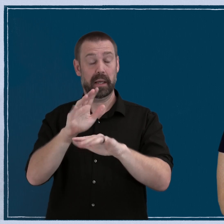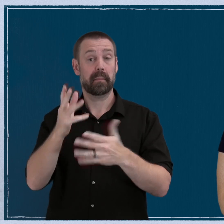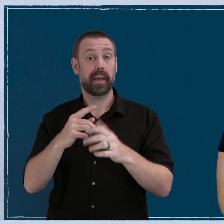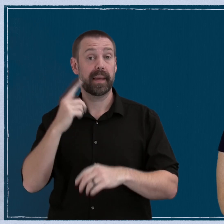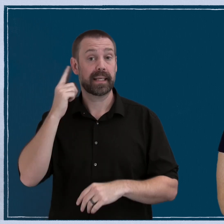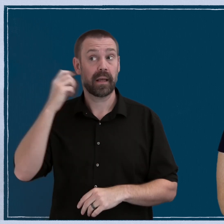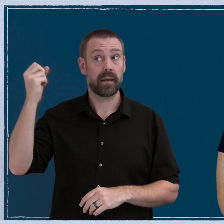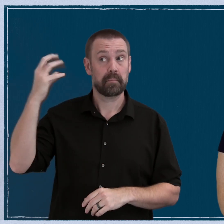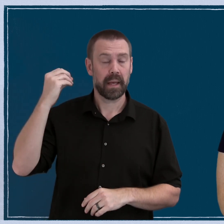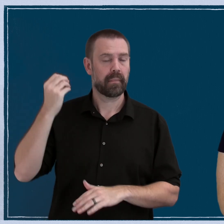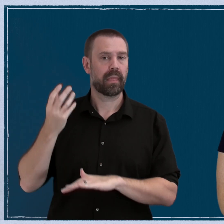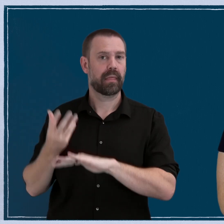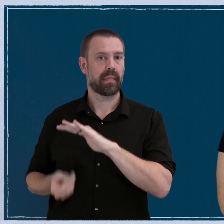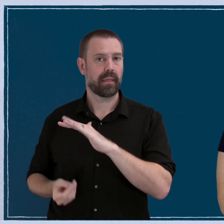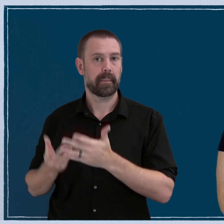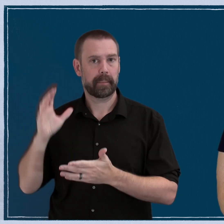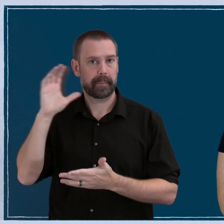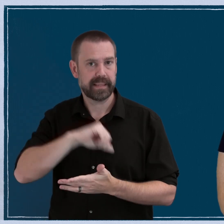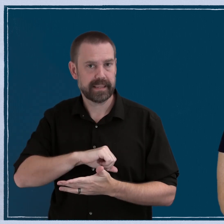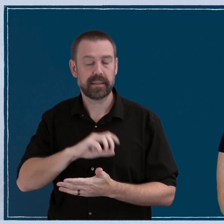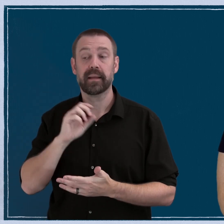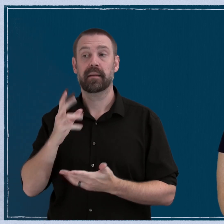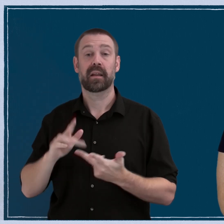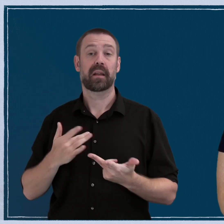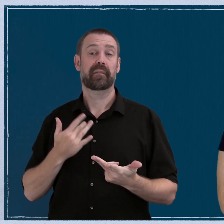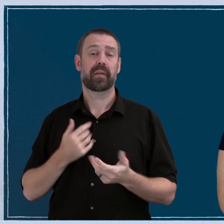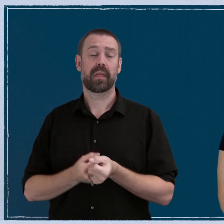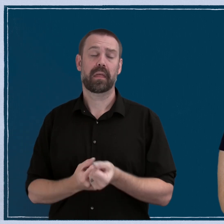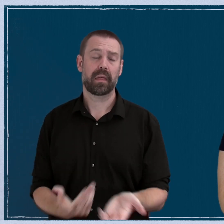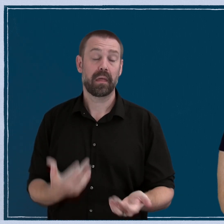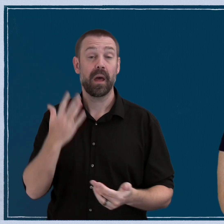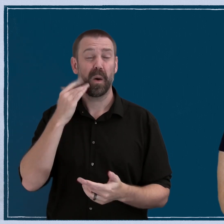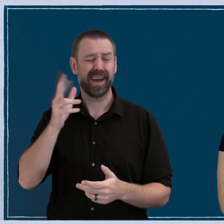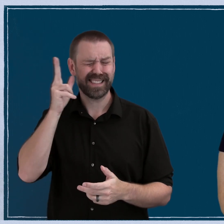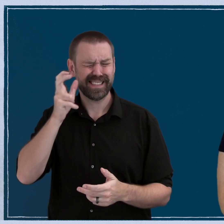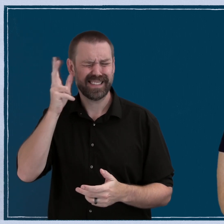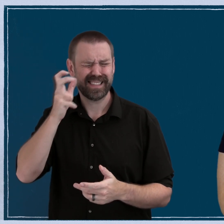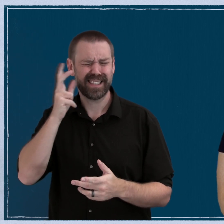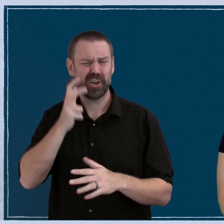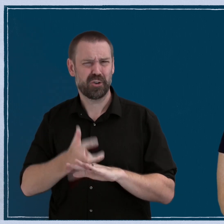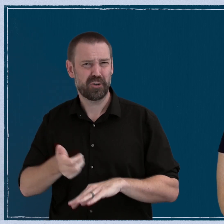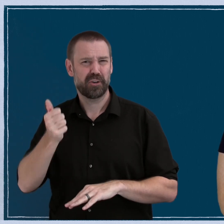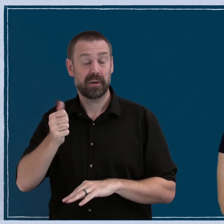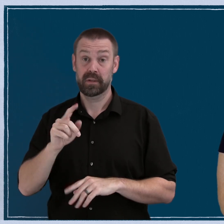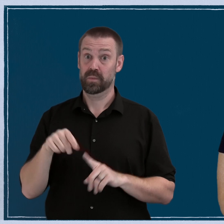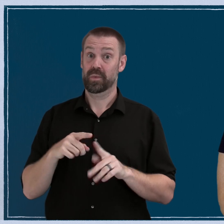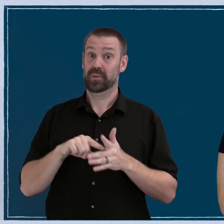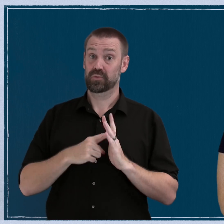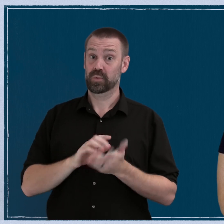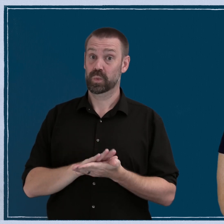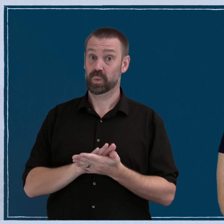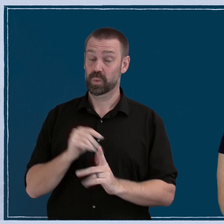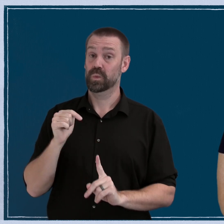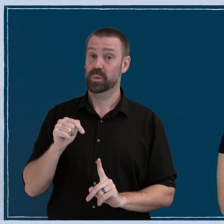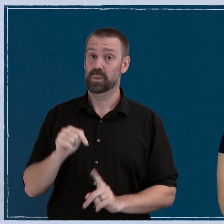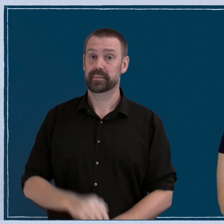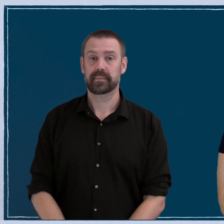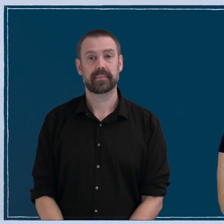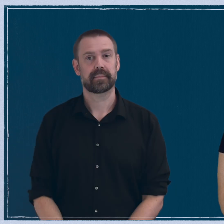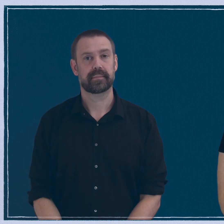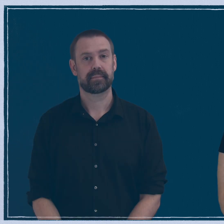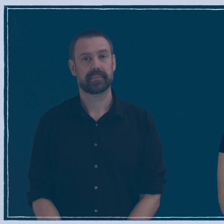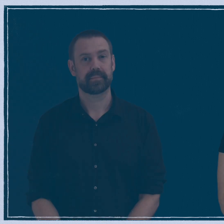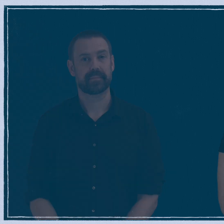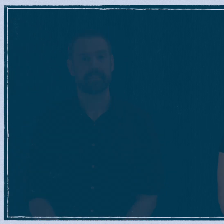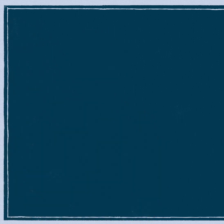environments, miss sounds coming from the impacted side, and experience fatigue from trying to listen harder, especially once